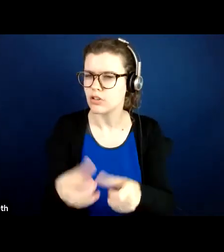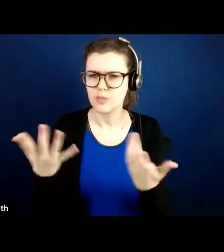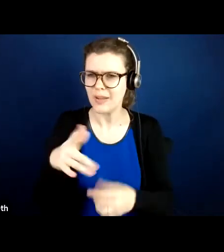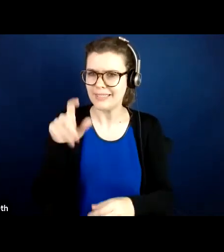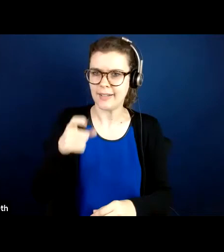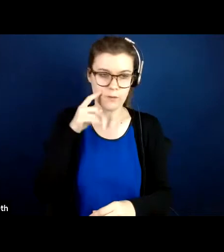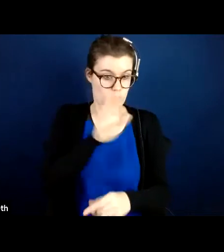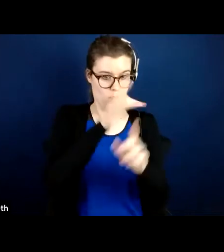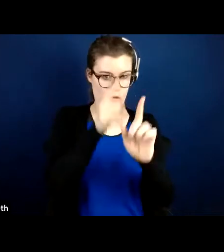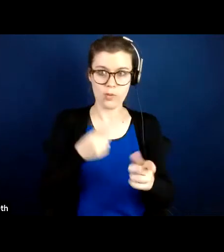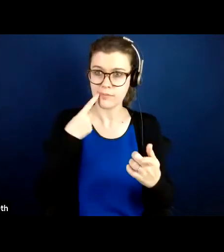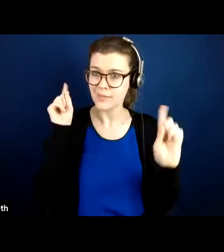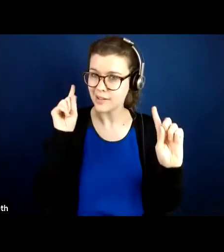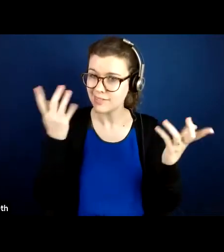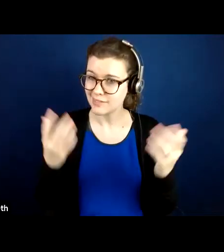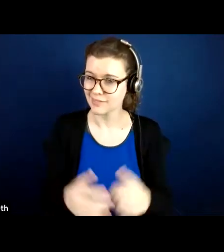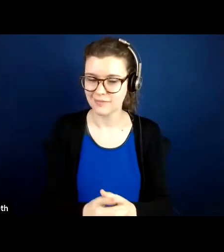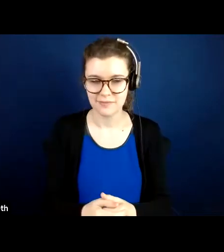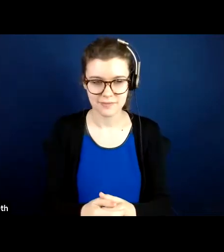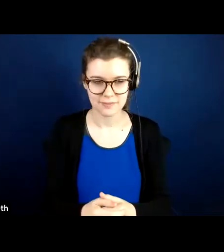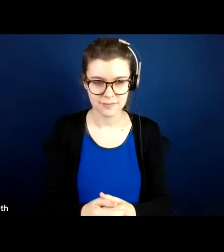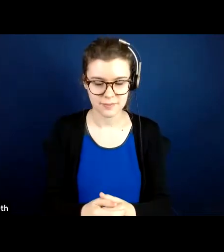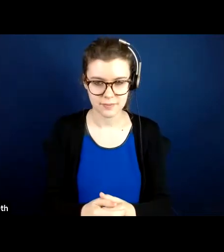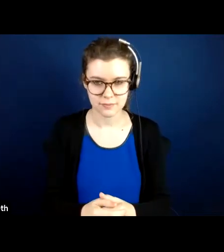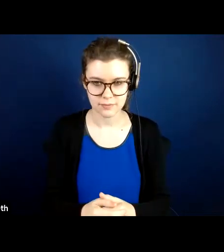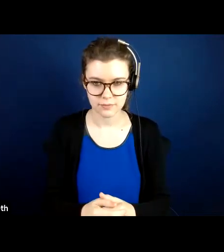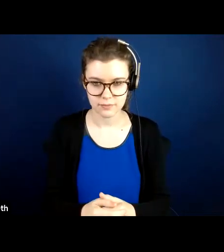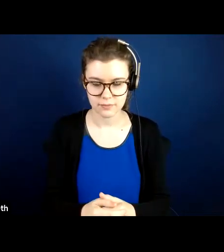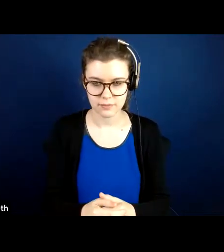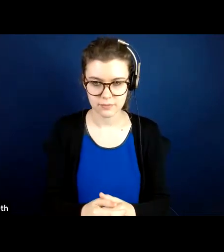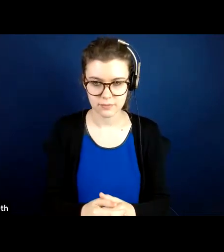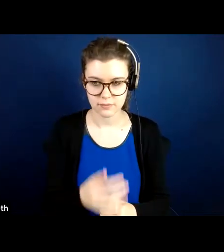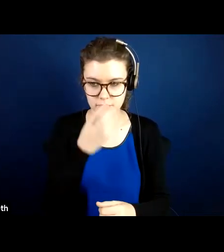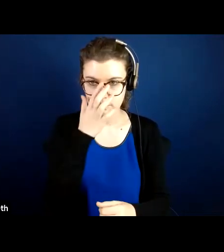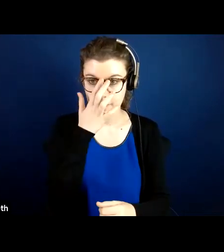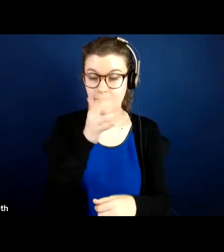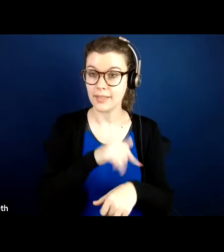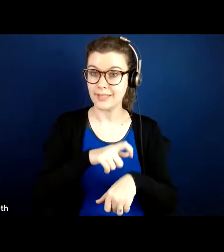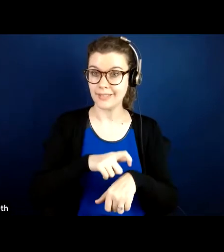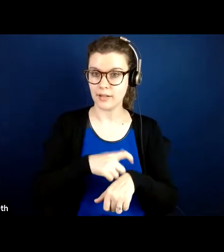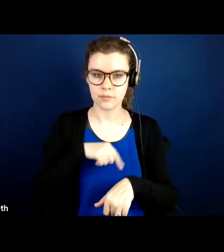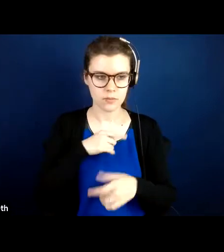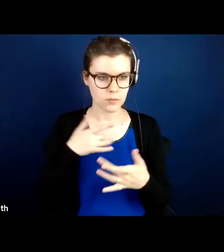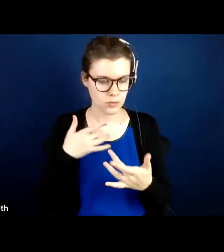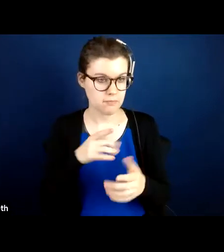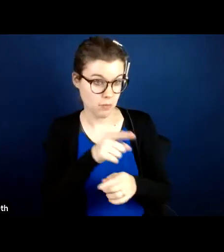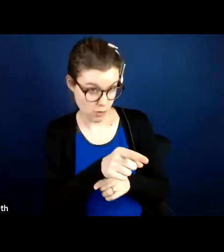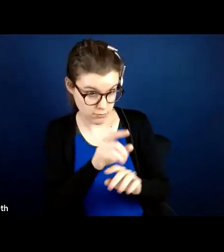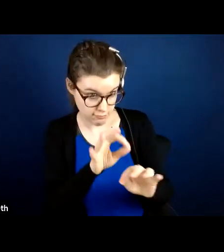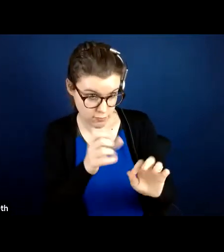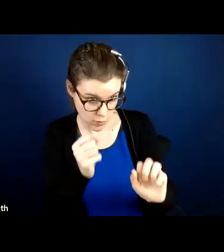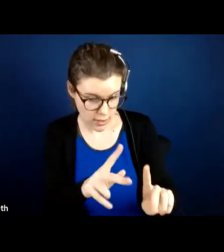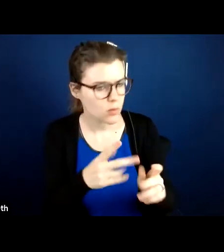goals successful. This is also when we connect with the person's support network. If they